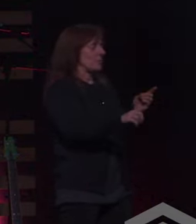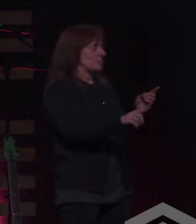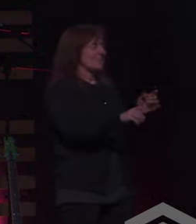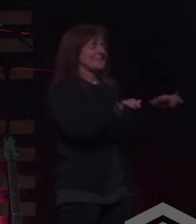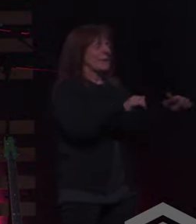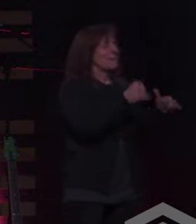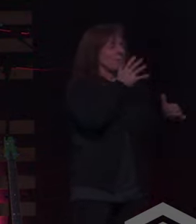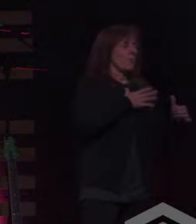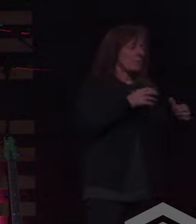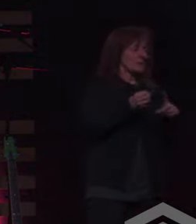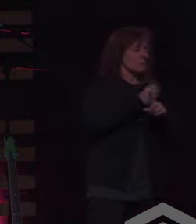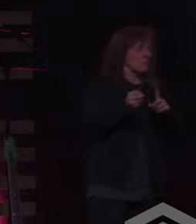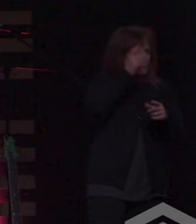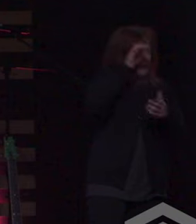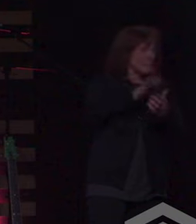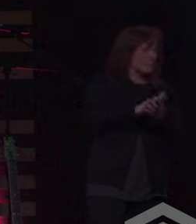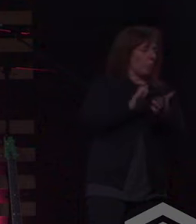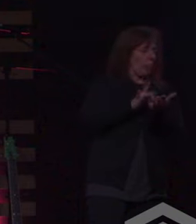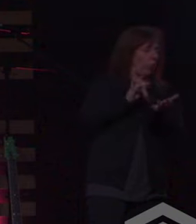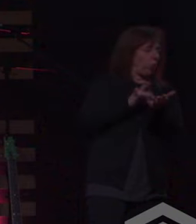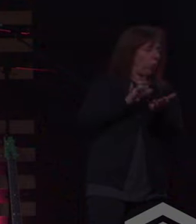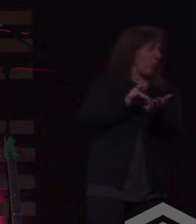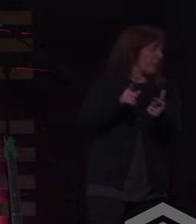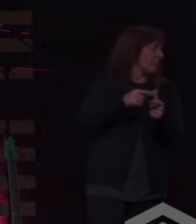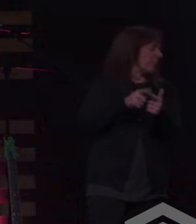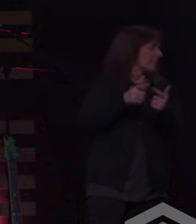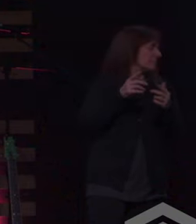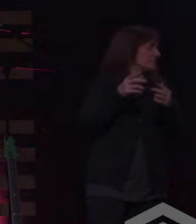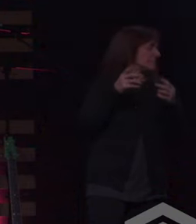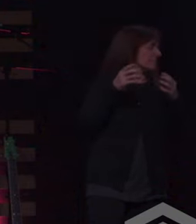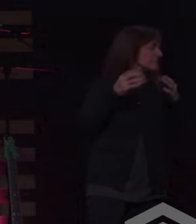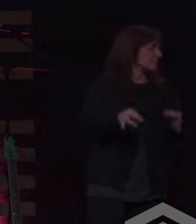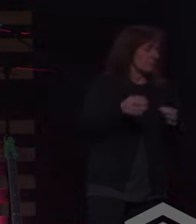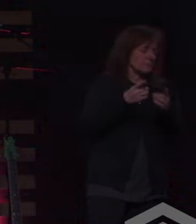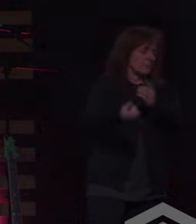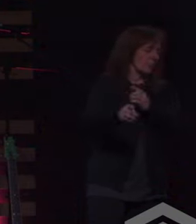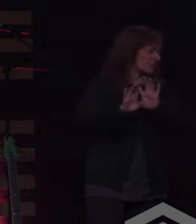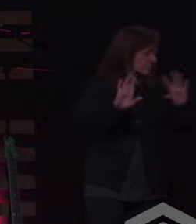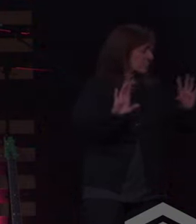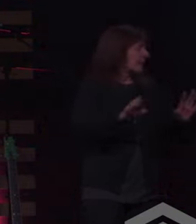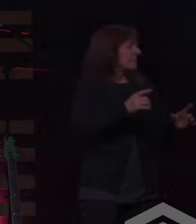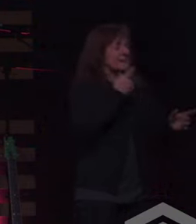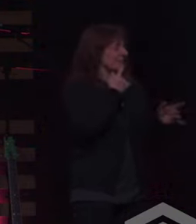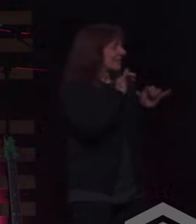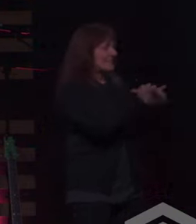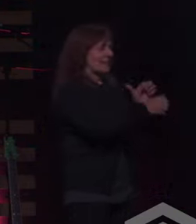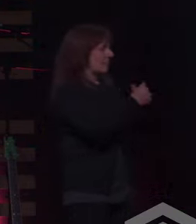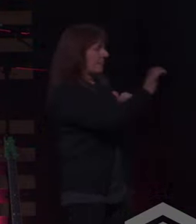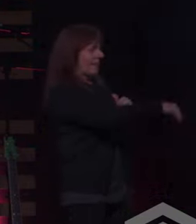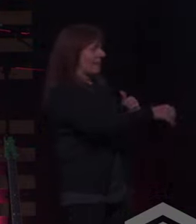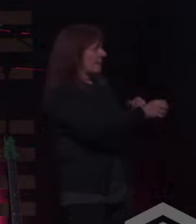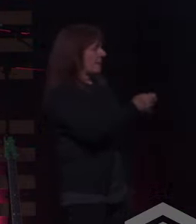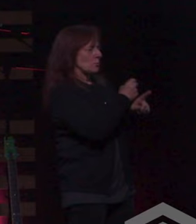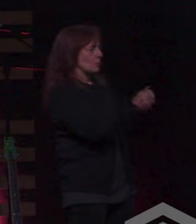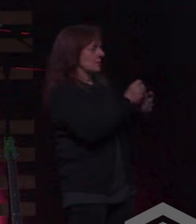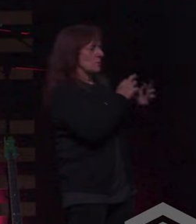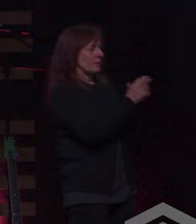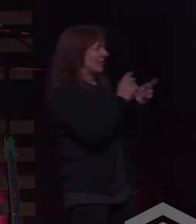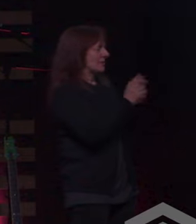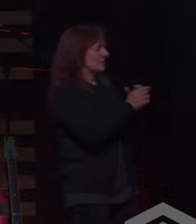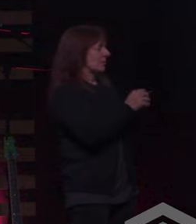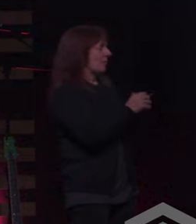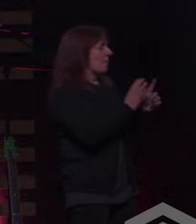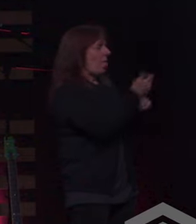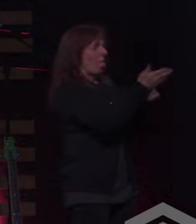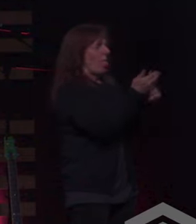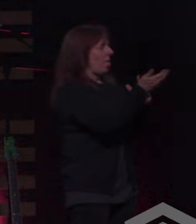she's doing that, she has lost the right to be called your wife. I'm not talking about staying in that abusive relationship. I'm not talking about staying in a relationship that's marred with